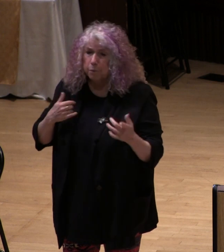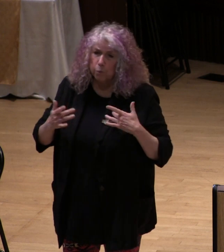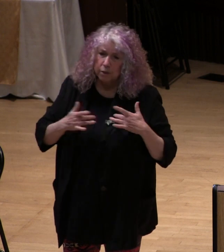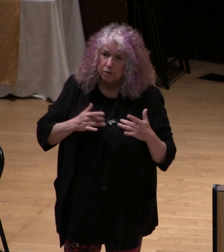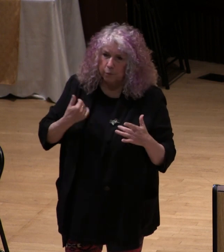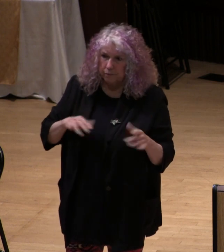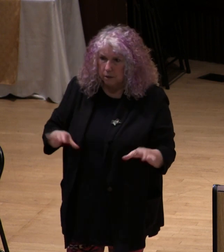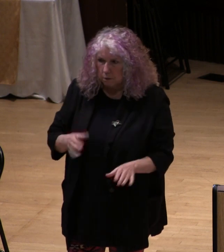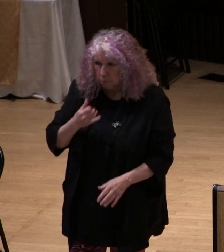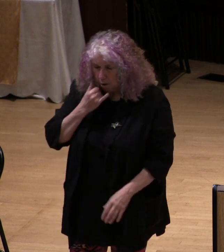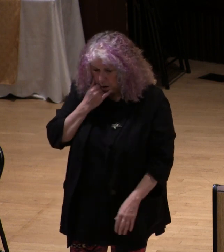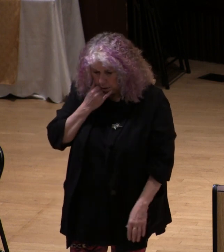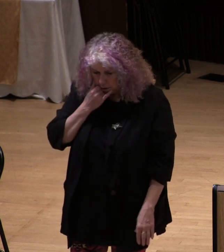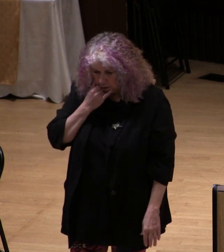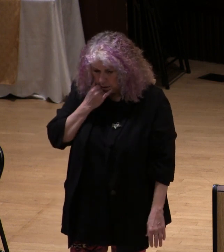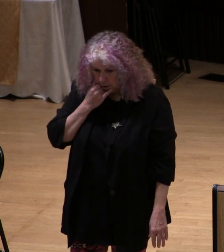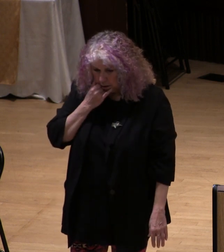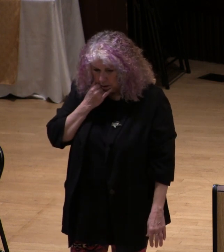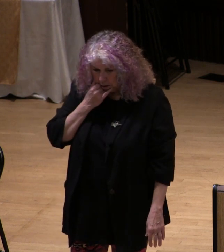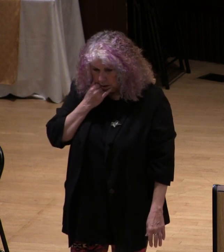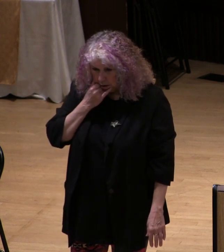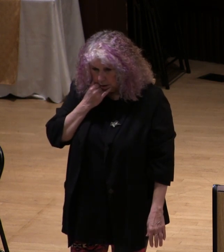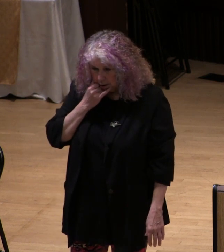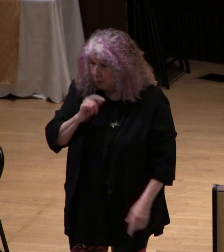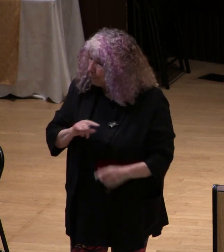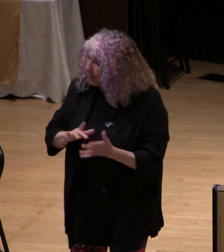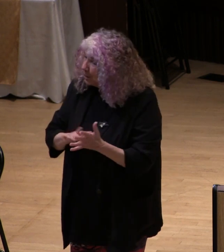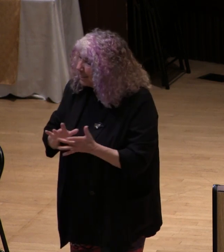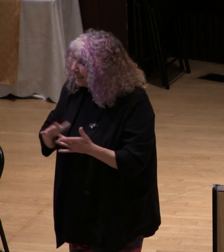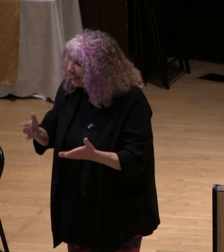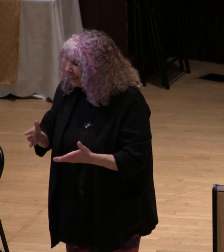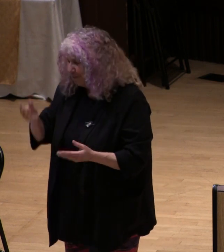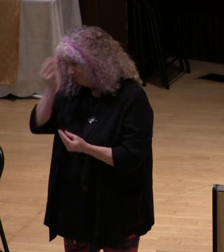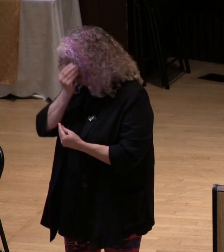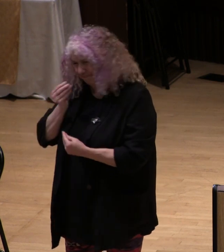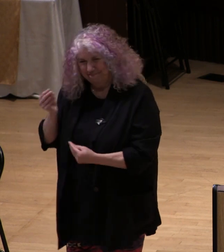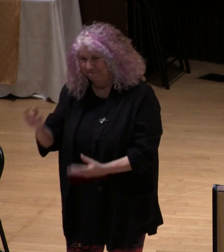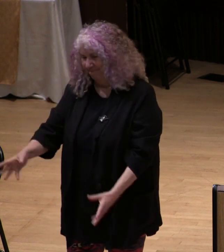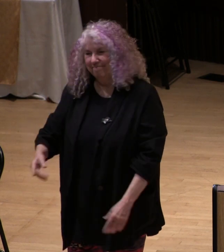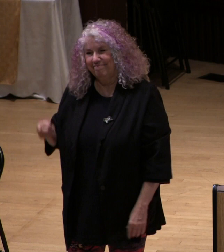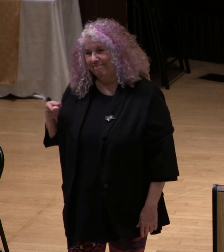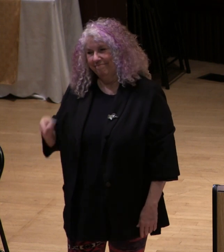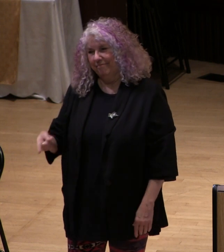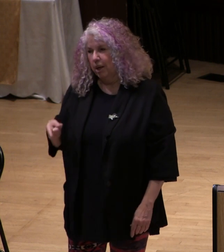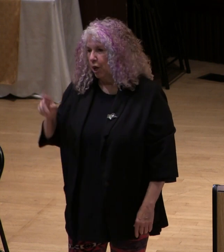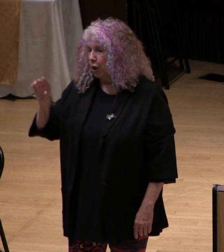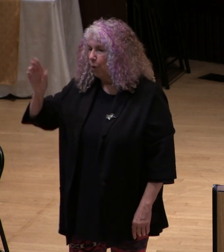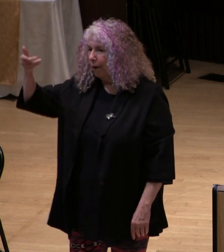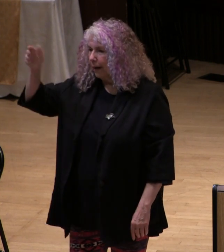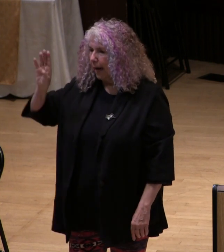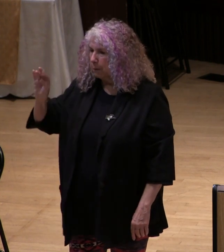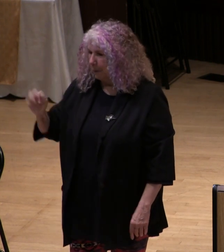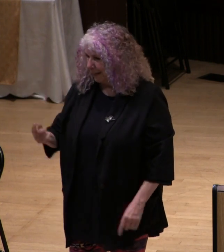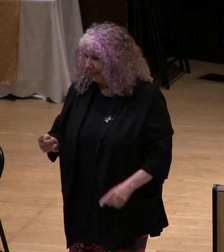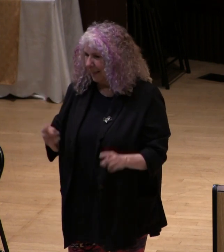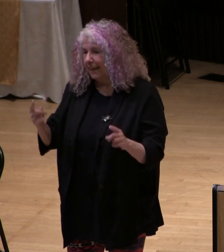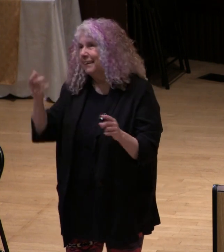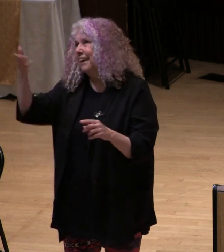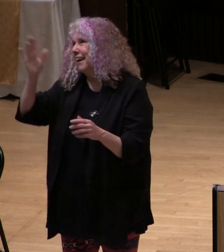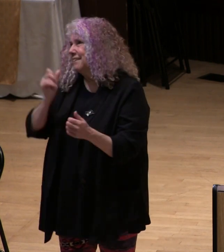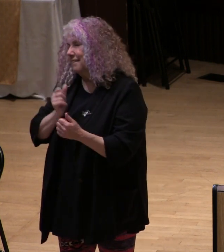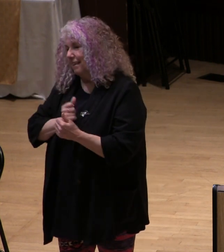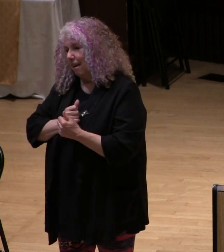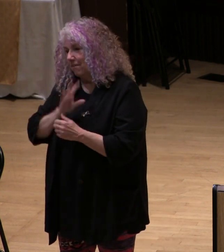concerned that we've done something wrong. But Jesus is here to tell you that you are a God beam, and that God's love